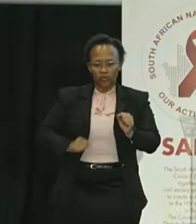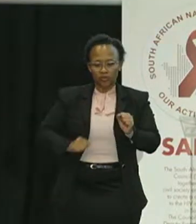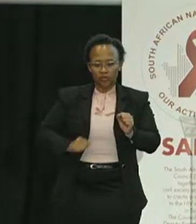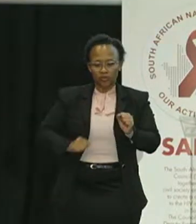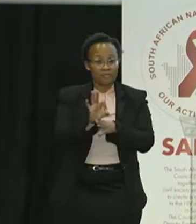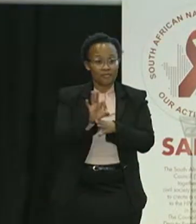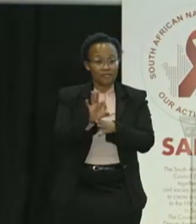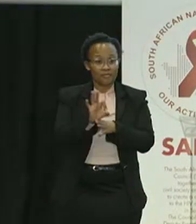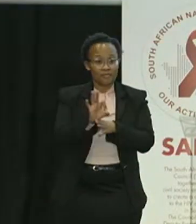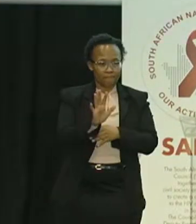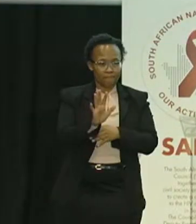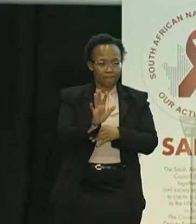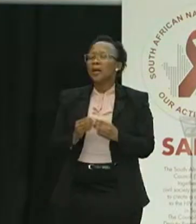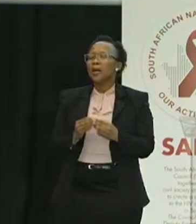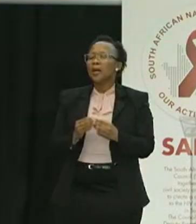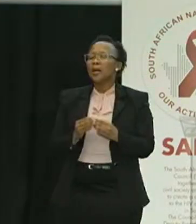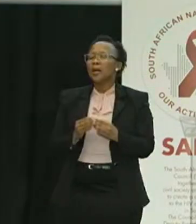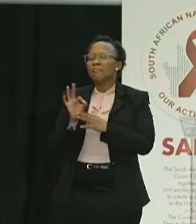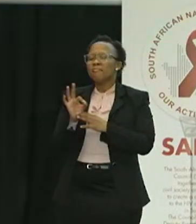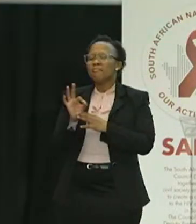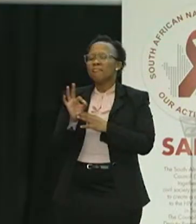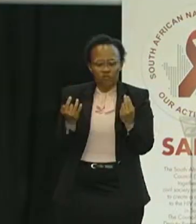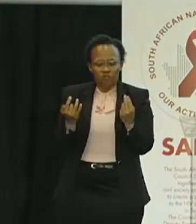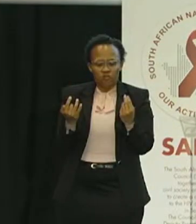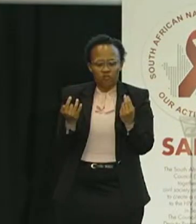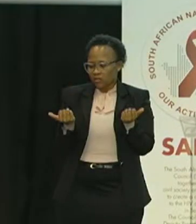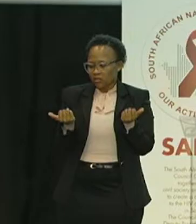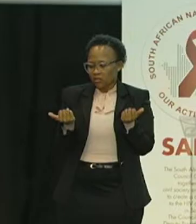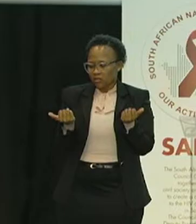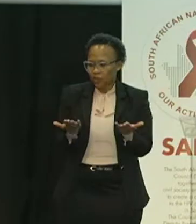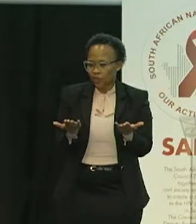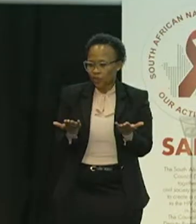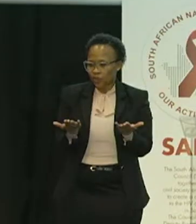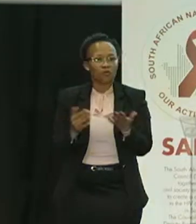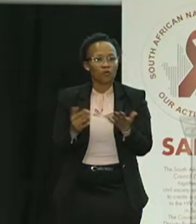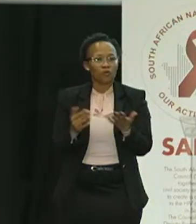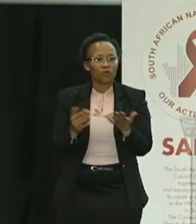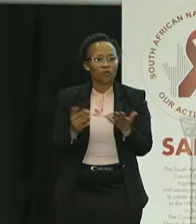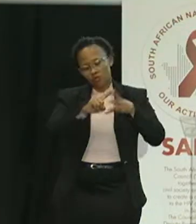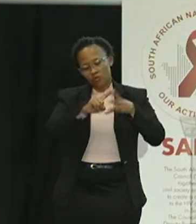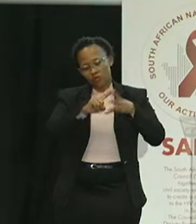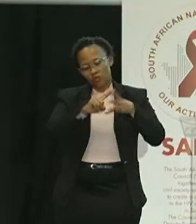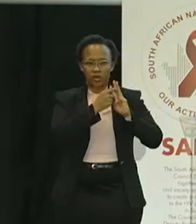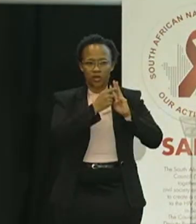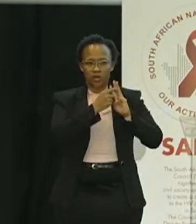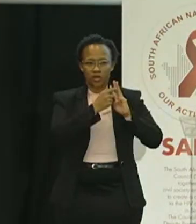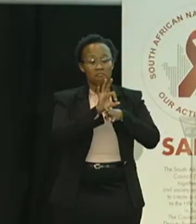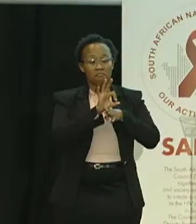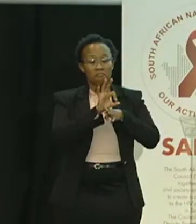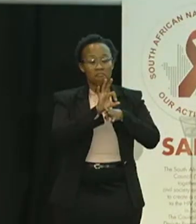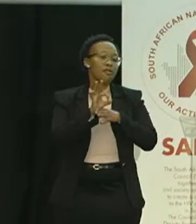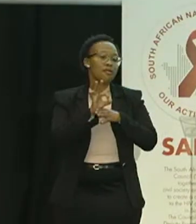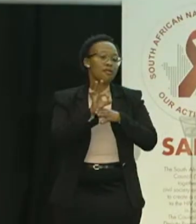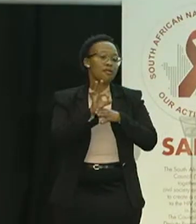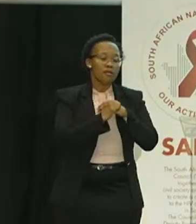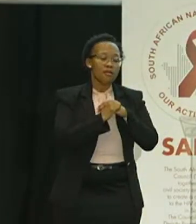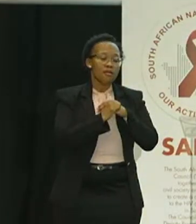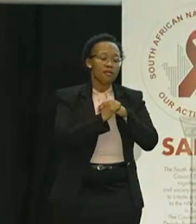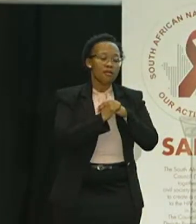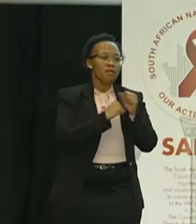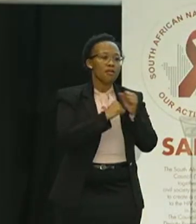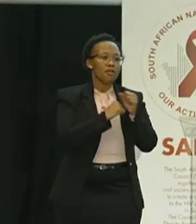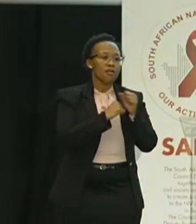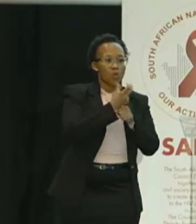was launched, the HIV, TB, STI Plan 2023 to 2028,